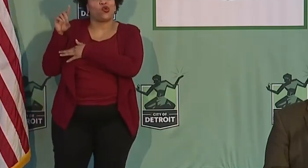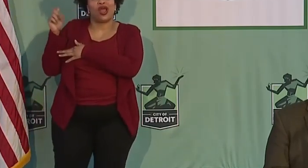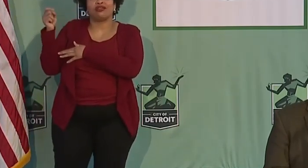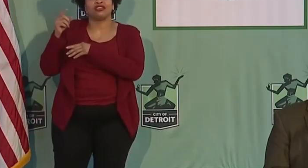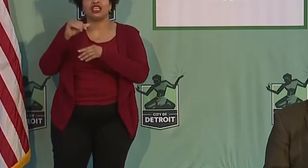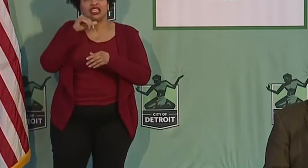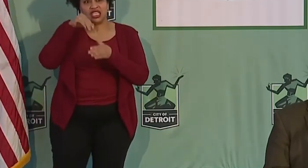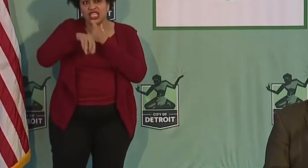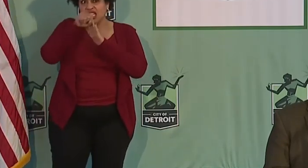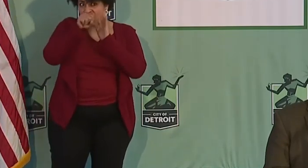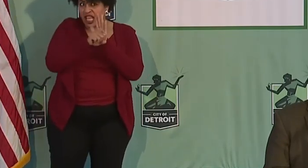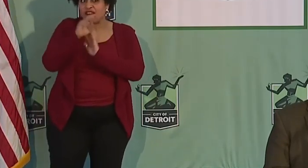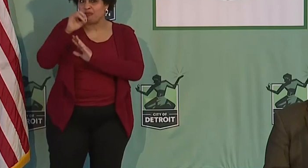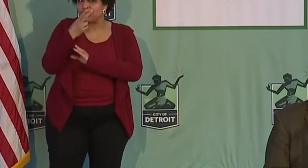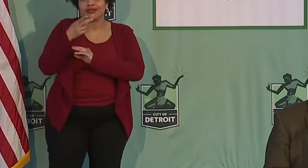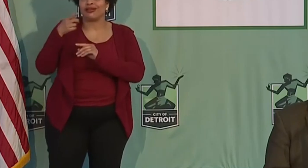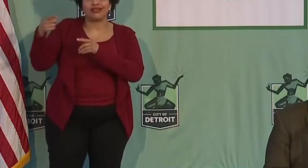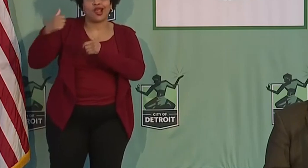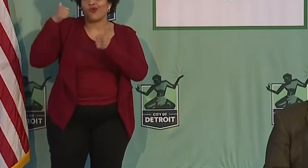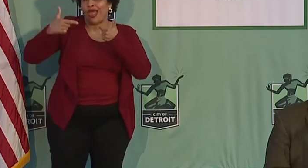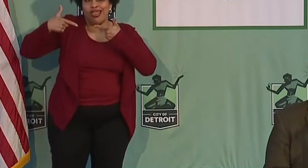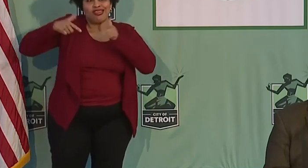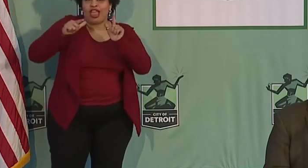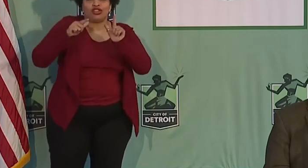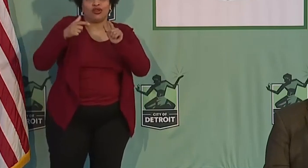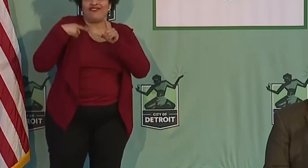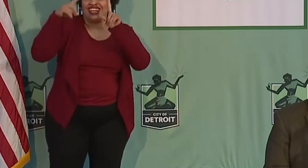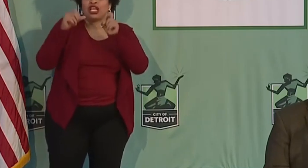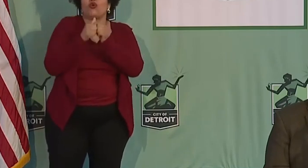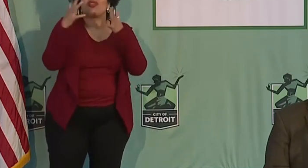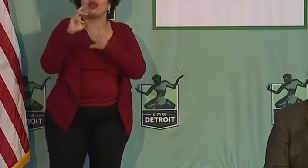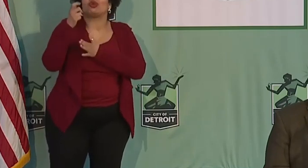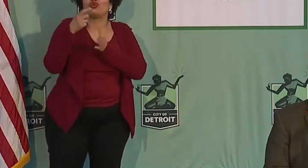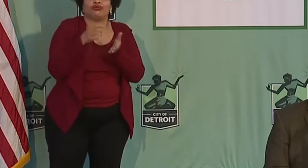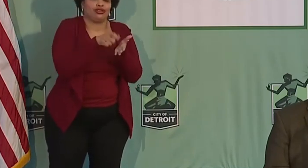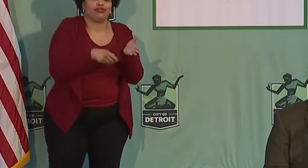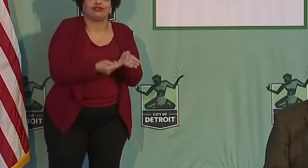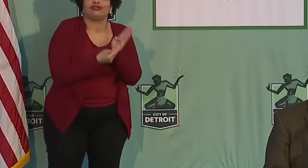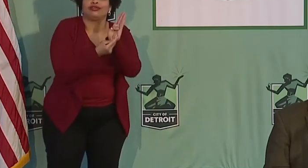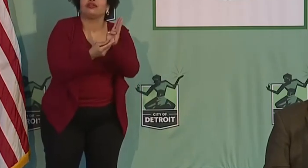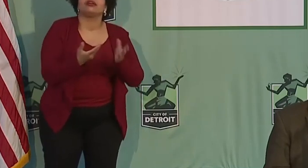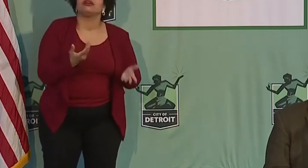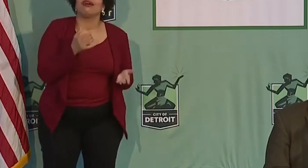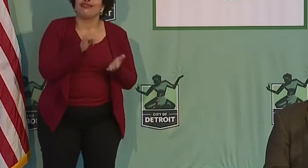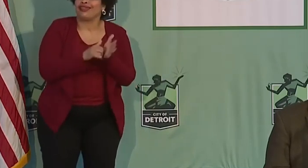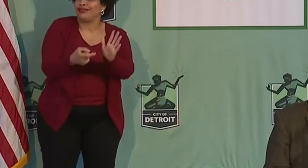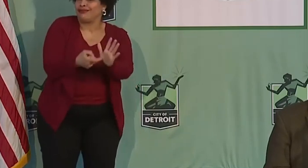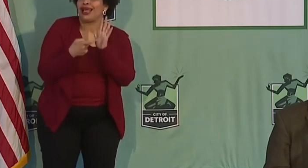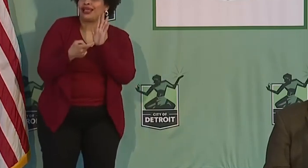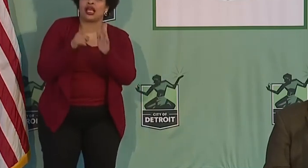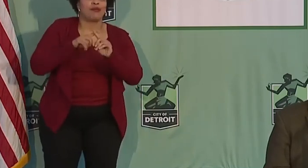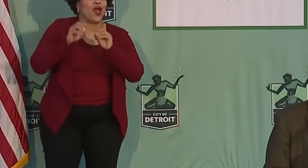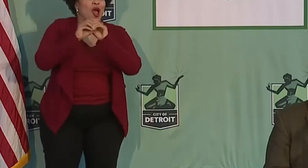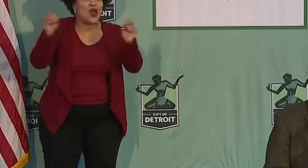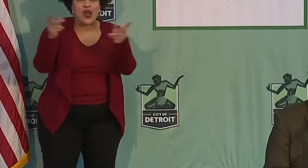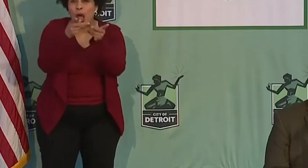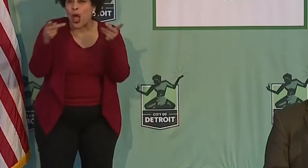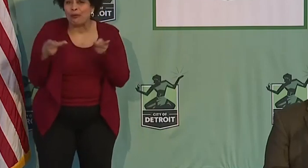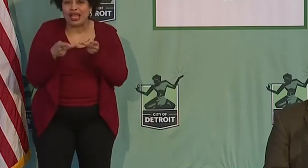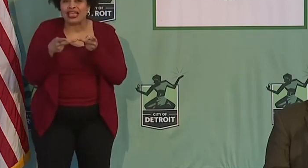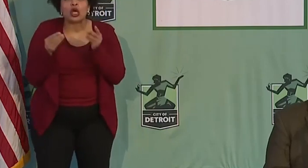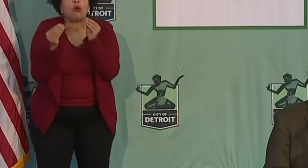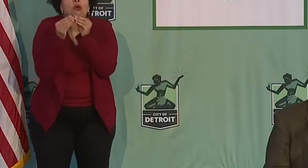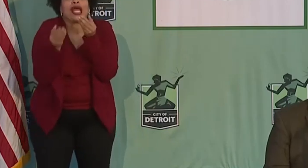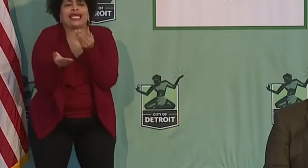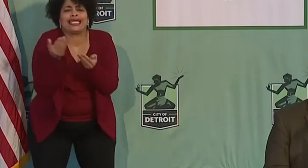not let you have a test without a prescription. That's a state mandate. But there is no place in Michigan that's easier to get a prescription than in the city